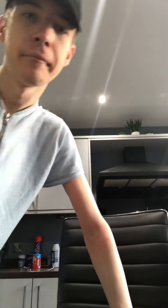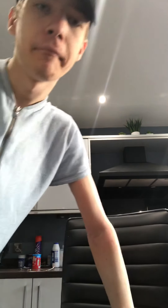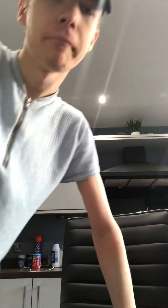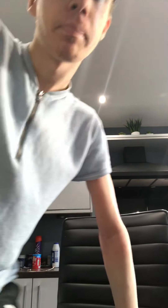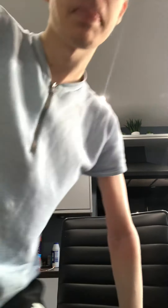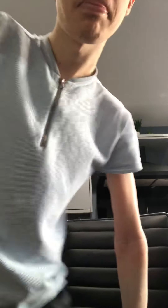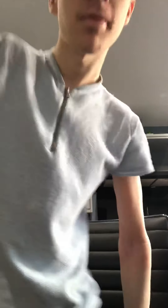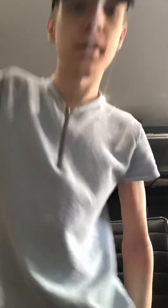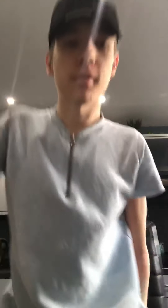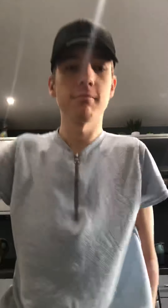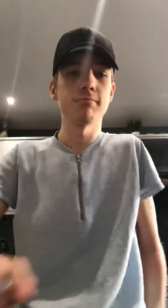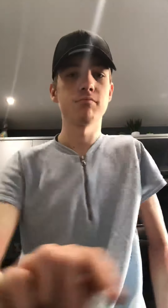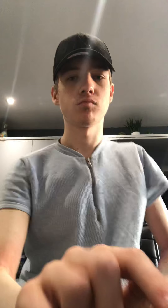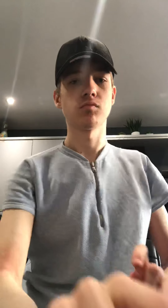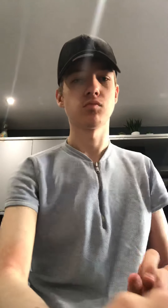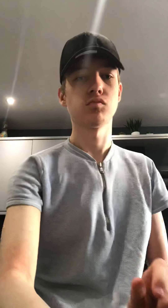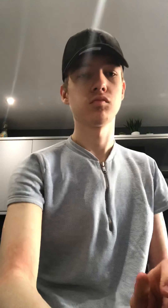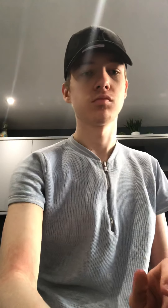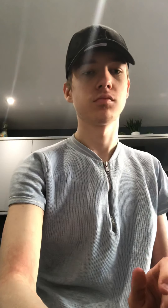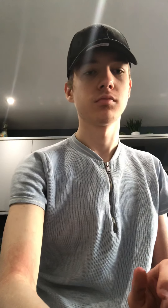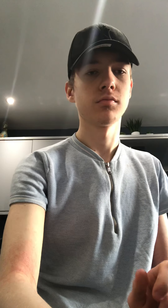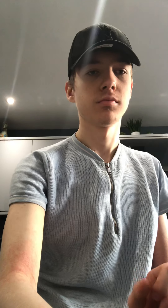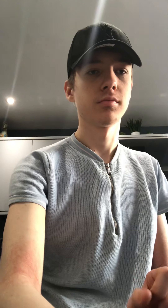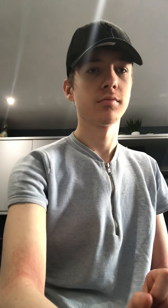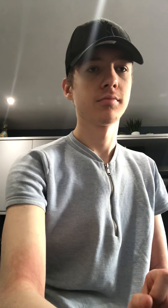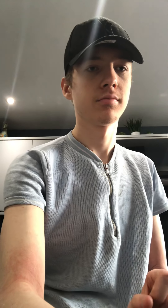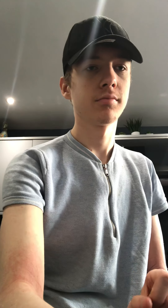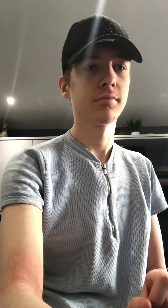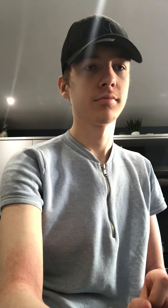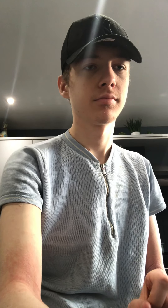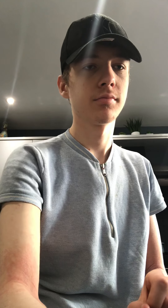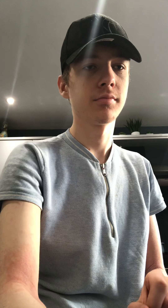You're here, there's see, that